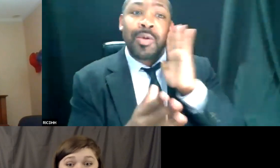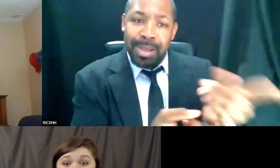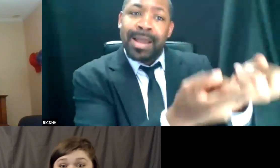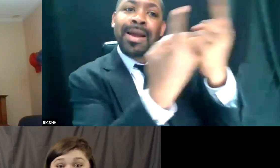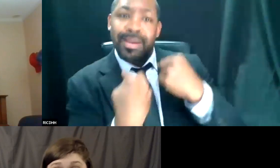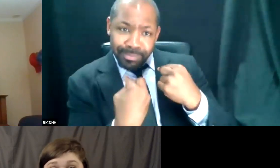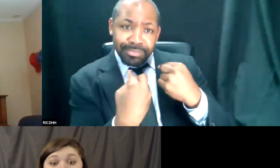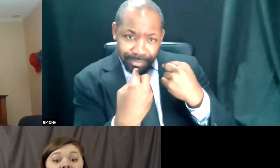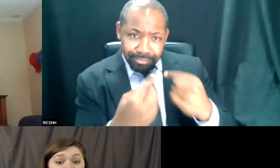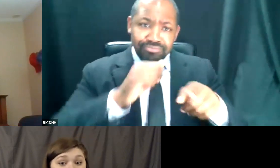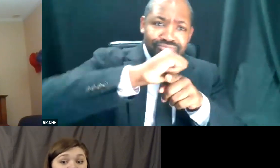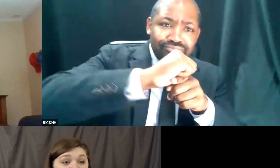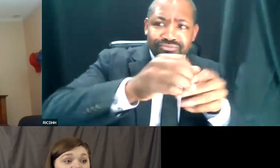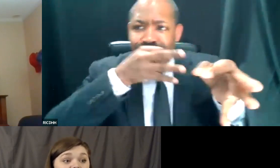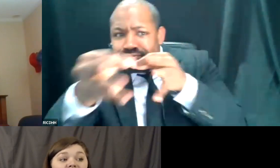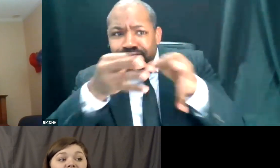And